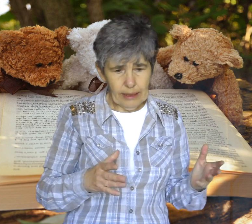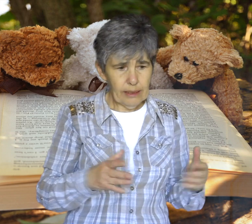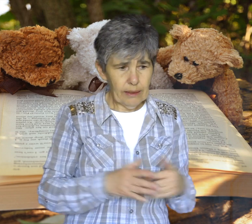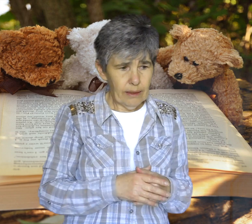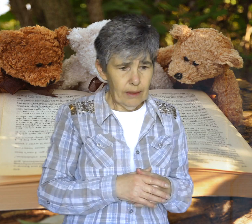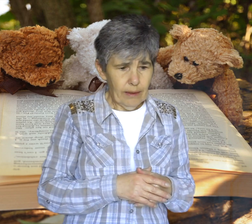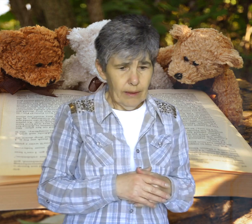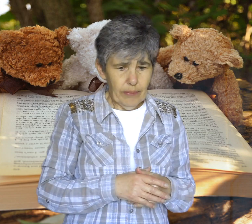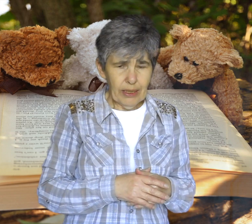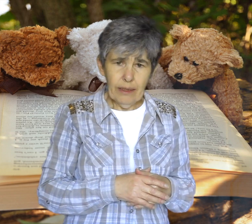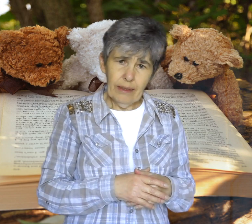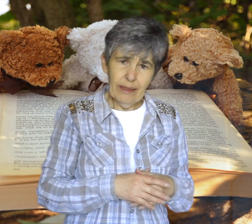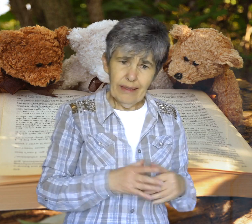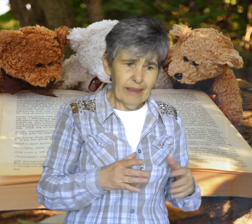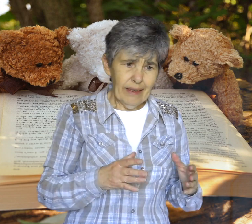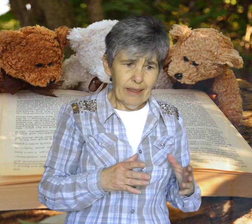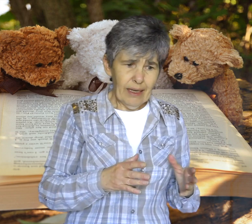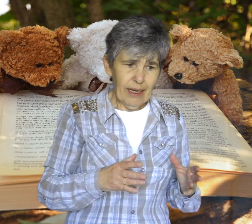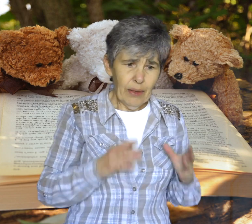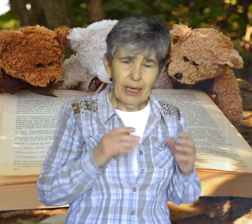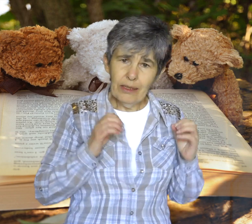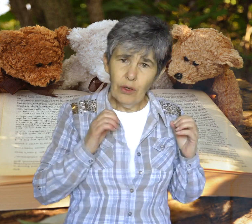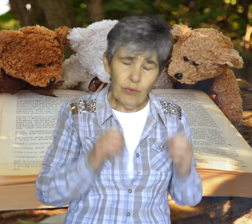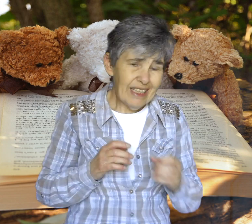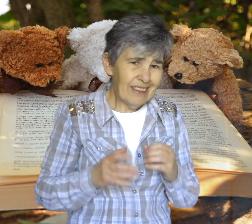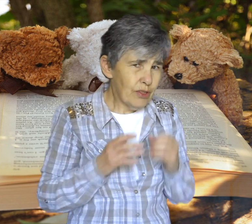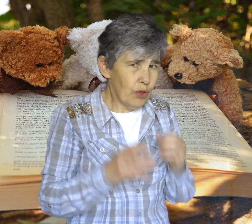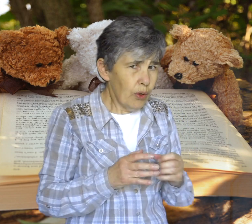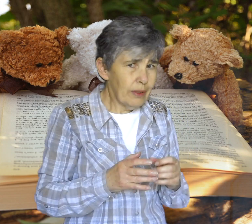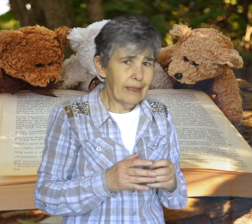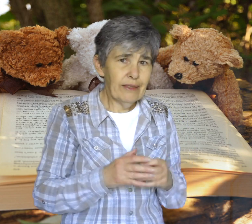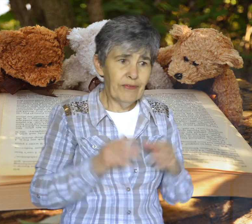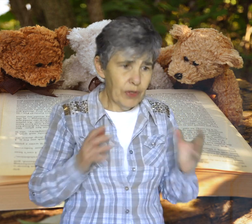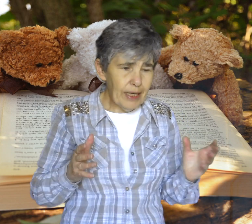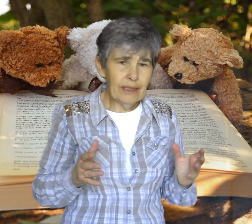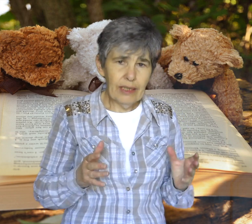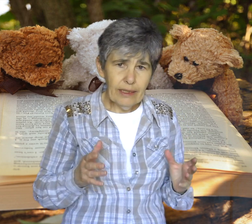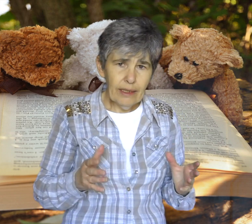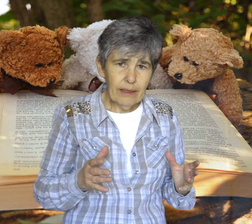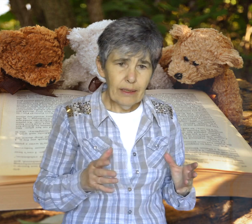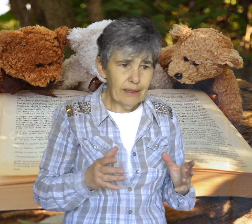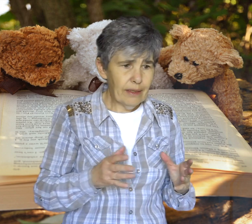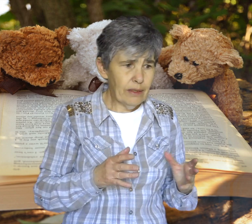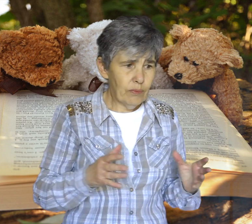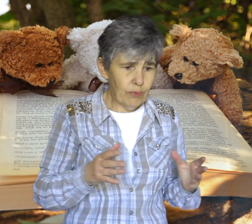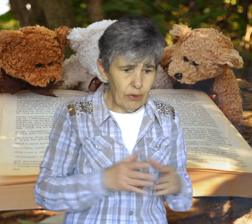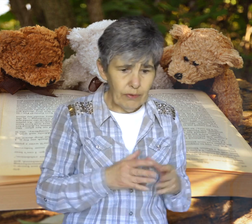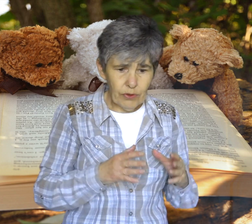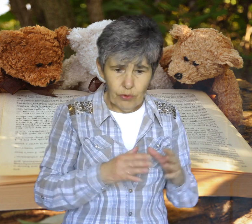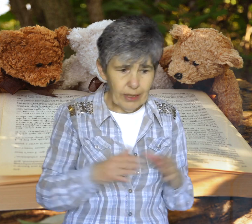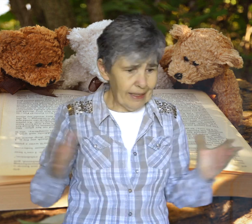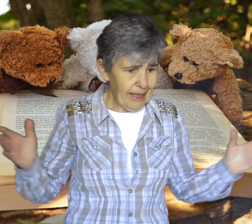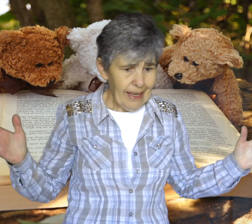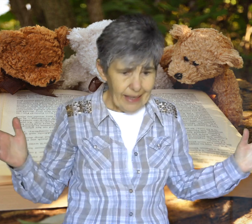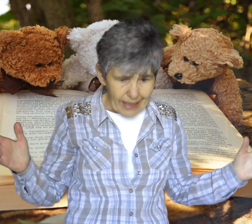said, but I said, how can you not read that story? It's very energetic. I said, there's wolves running